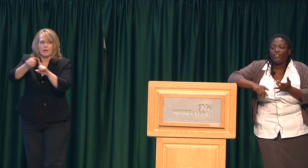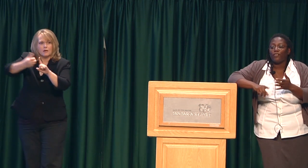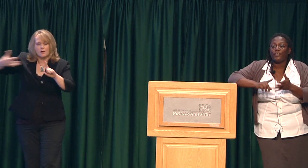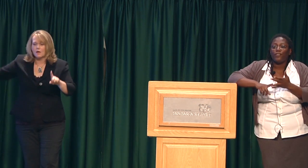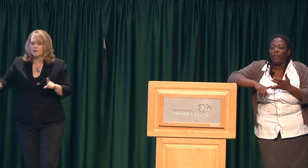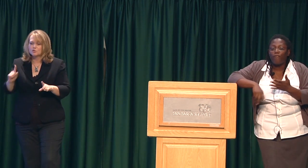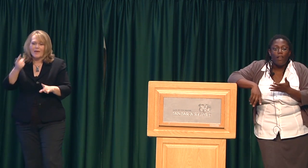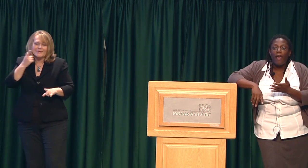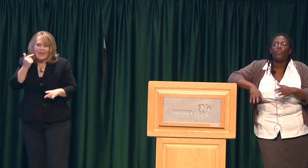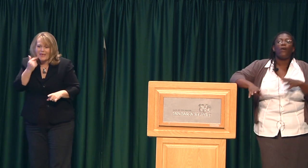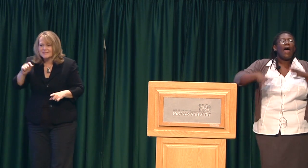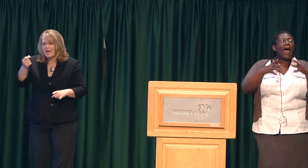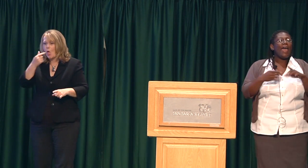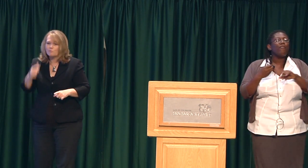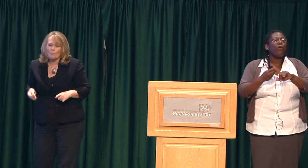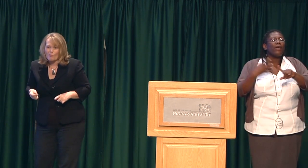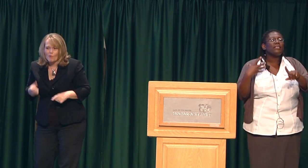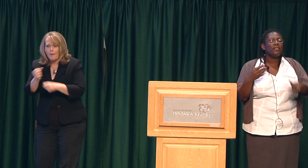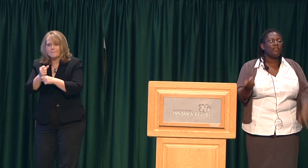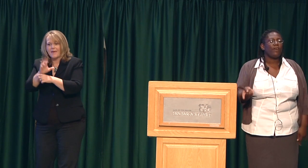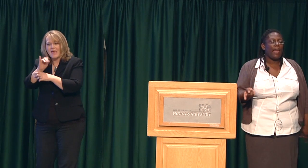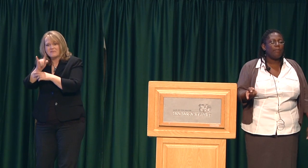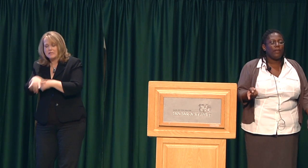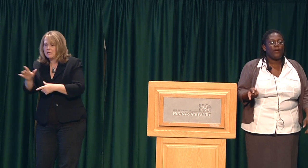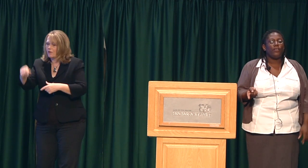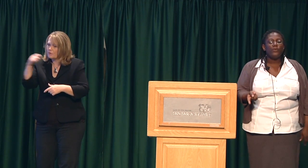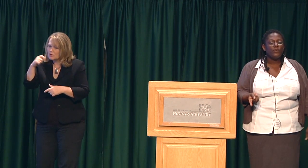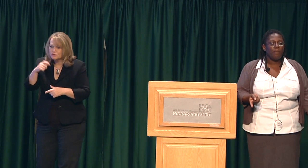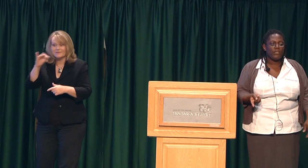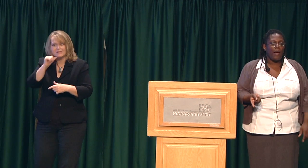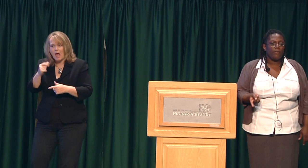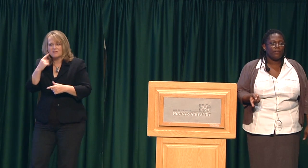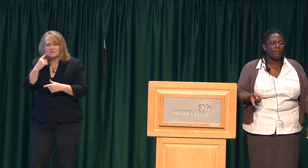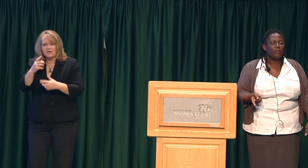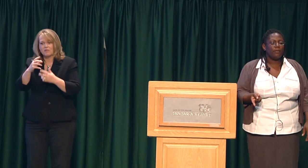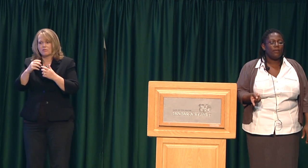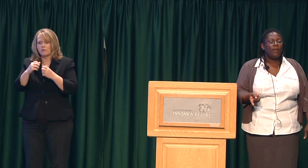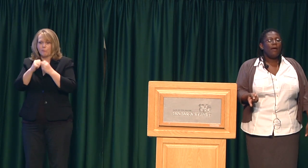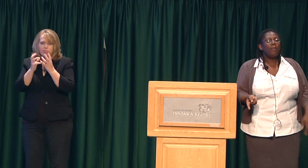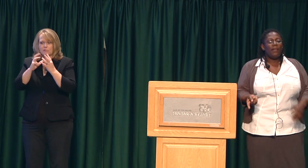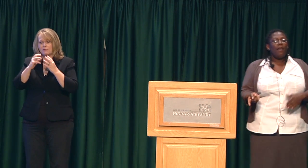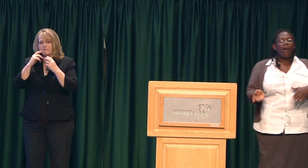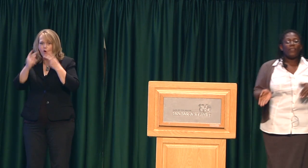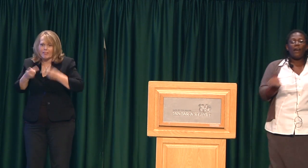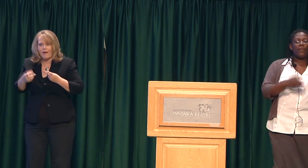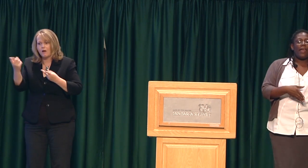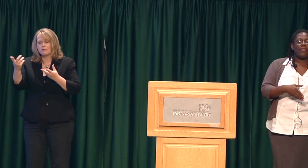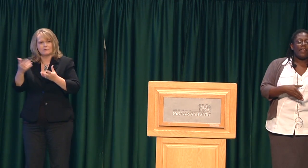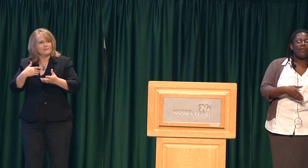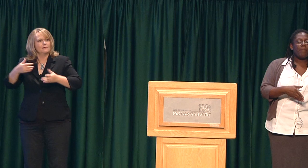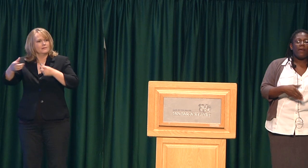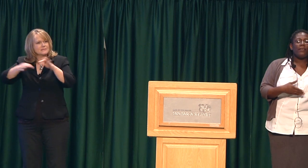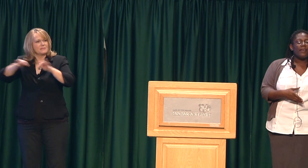brush your teeth, or your teeth are going to fall out. I have a more extensive vocabulary to use with my child. But on the other